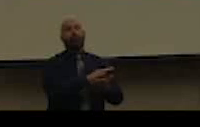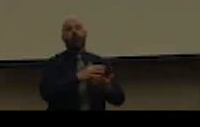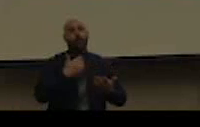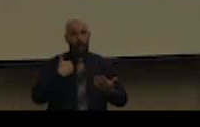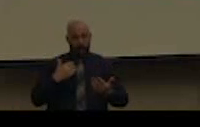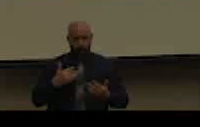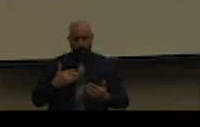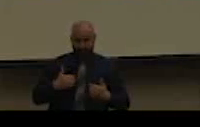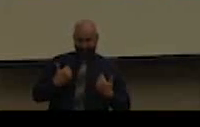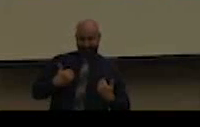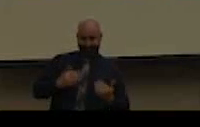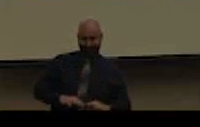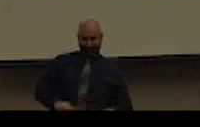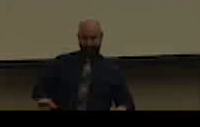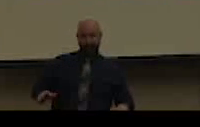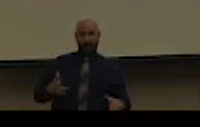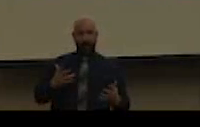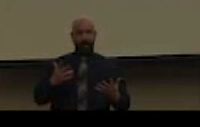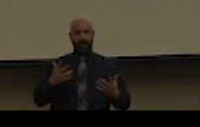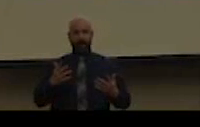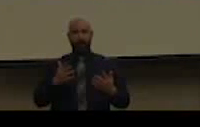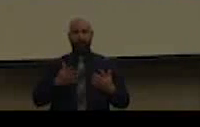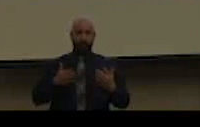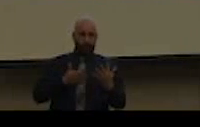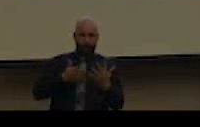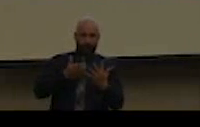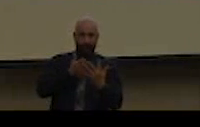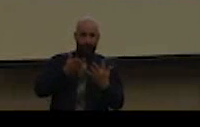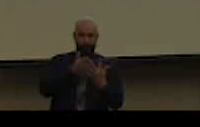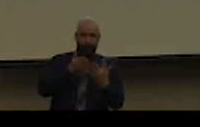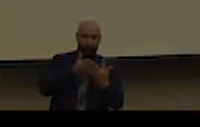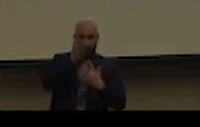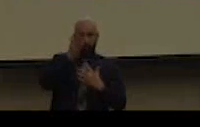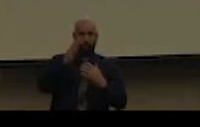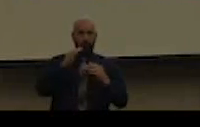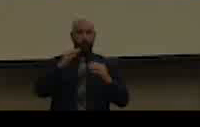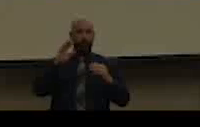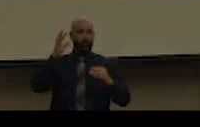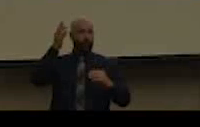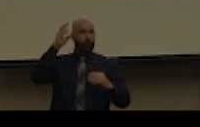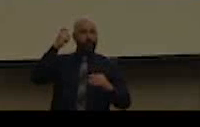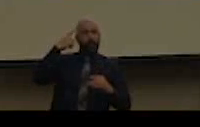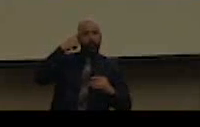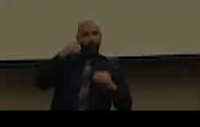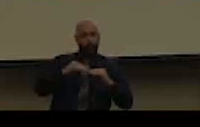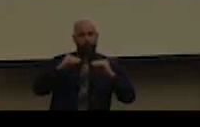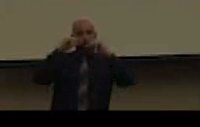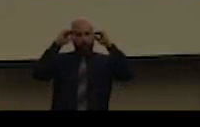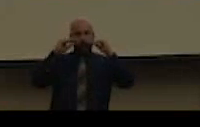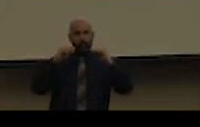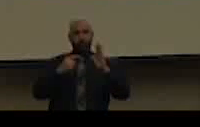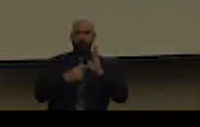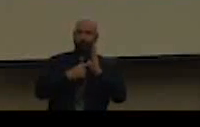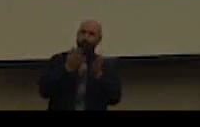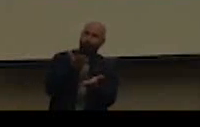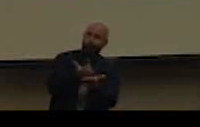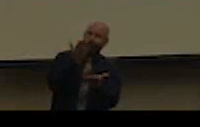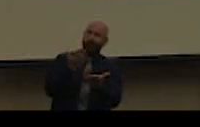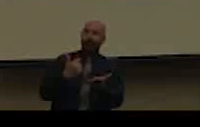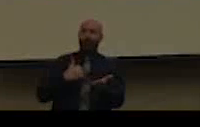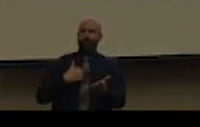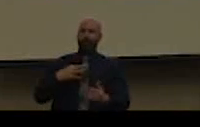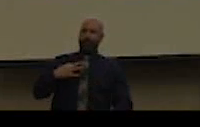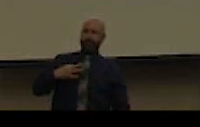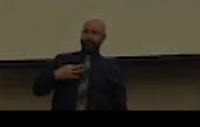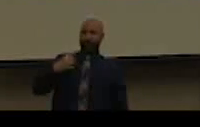all the bureaucratic hoops of showing that they're eligible for this financial support and